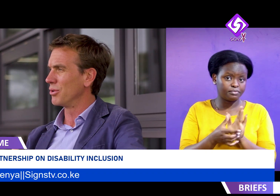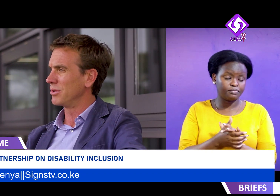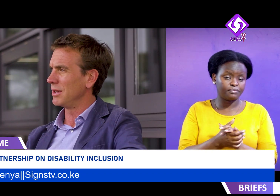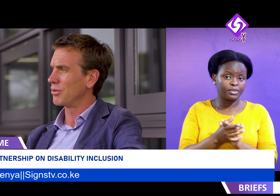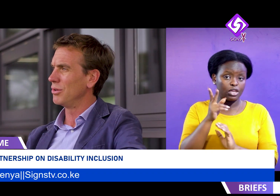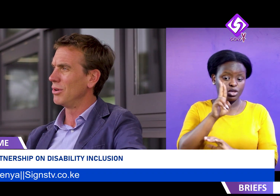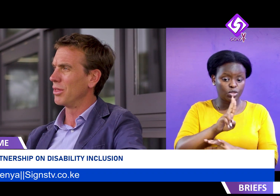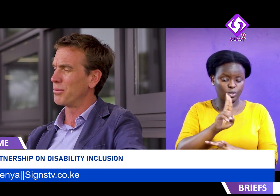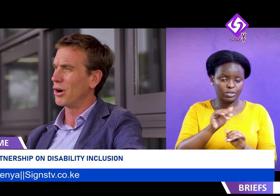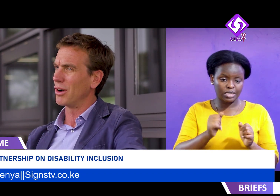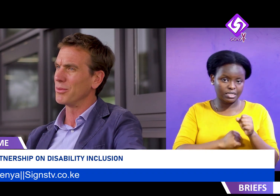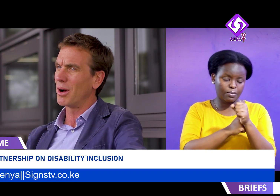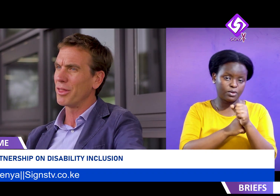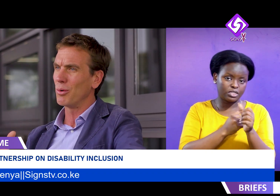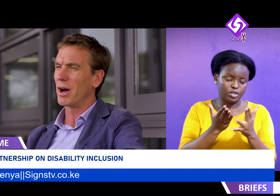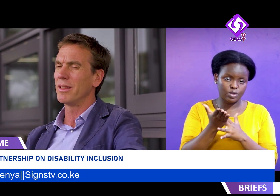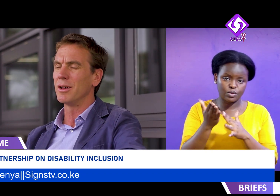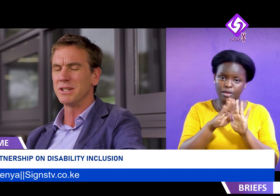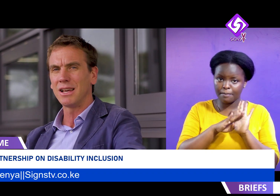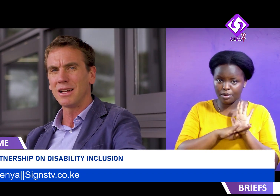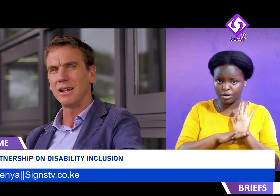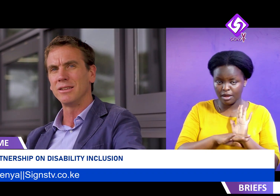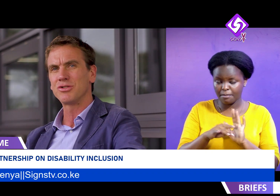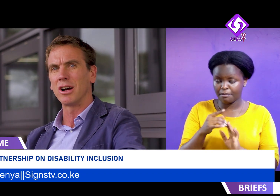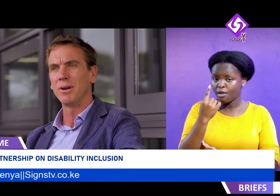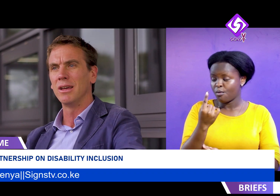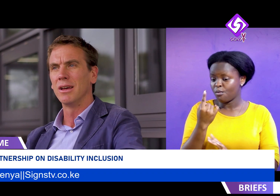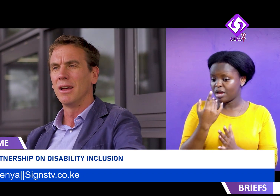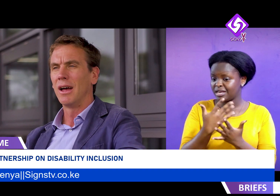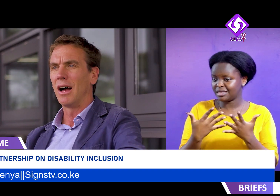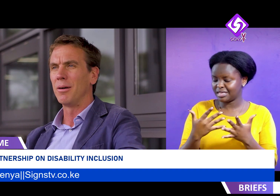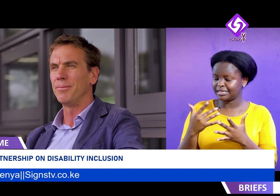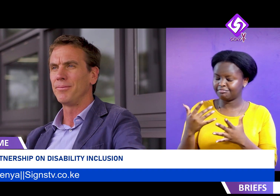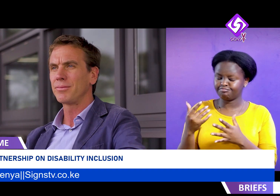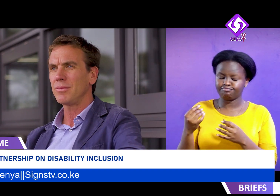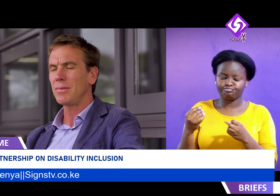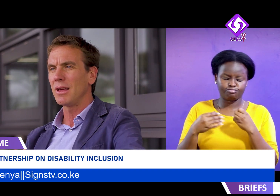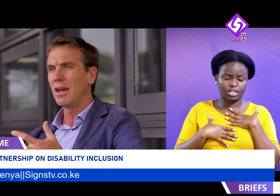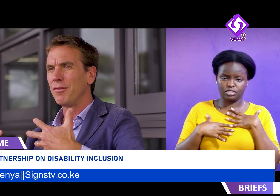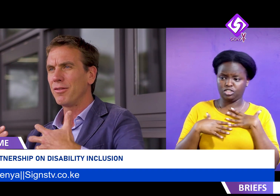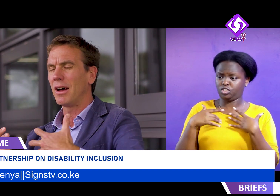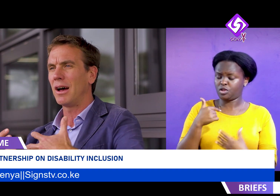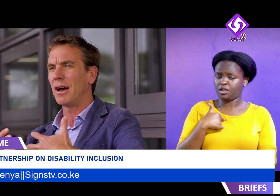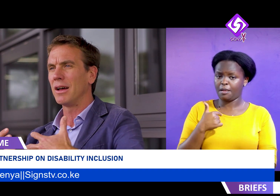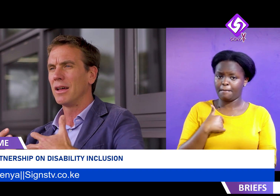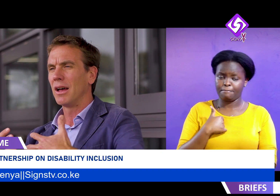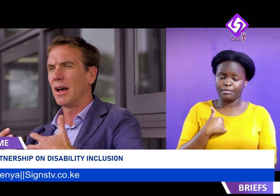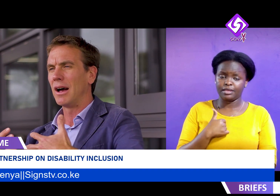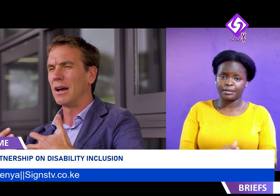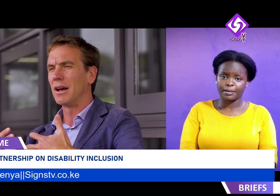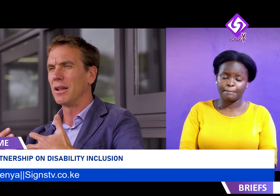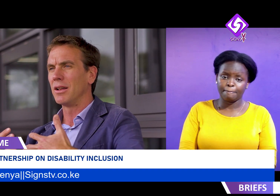and supported through the program. So I think one that particularly struck me, if